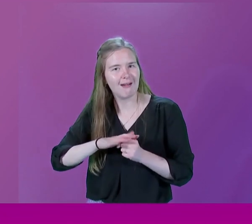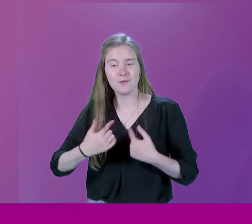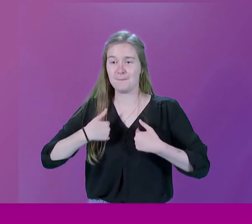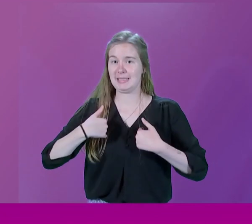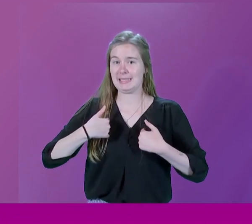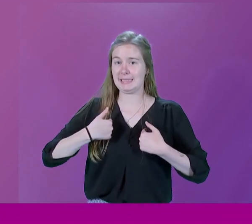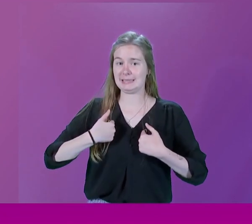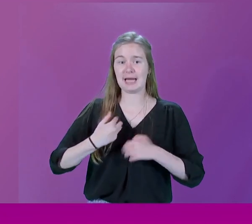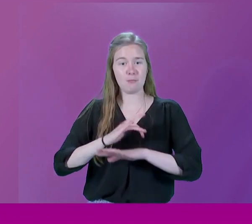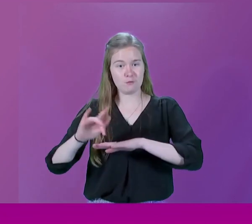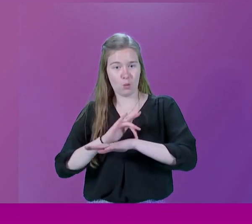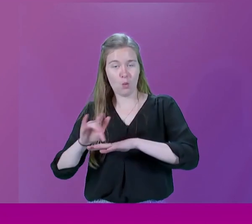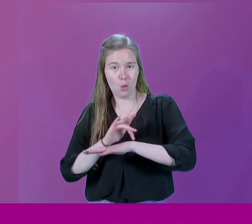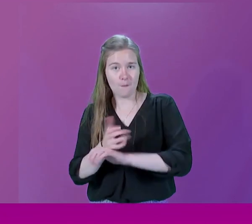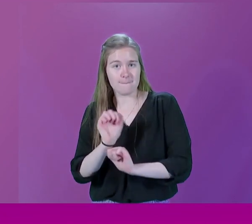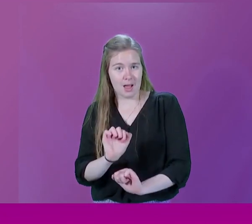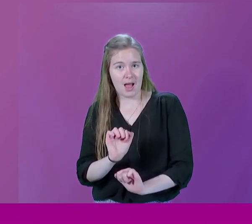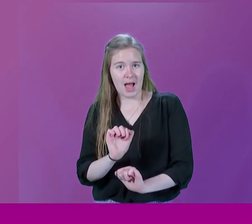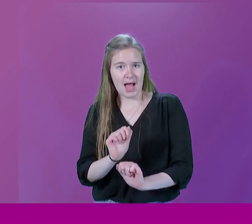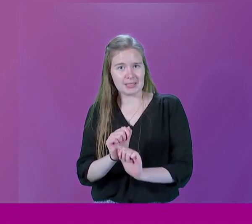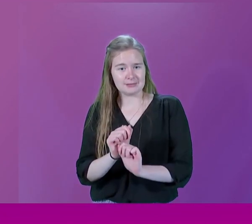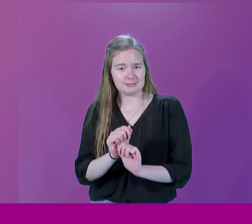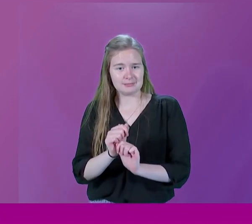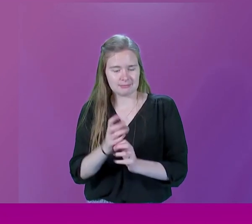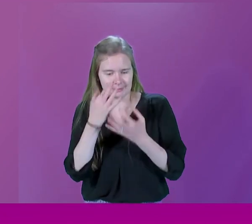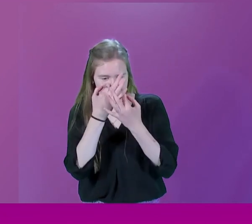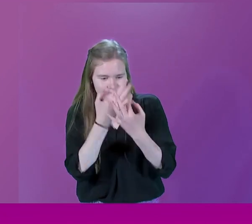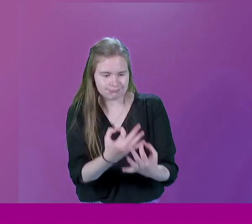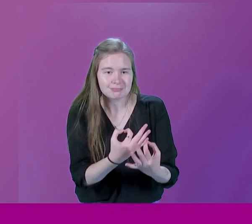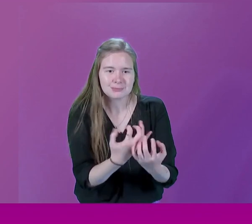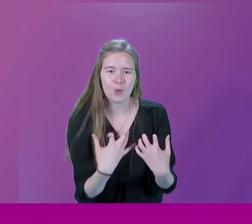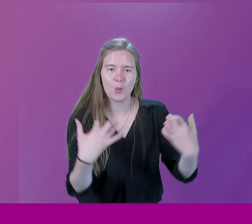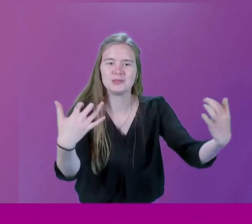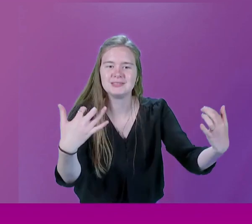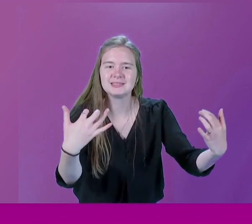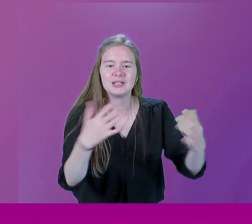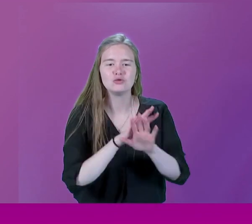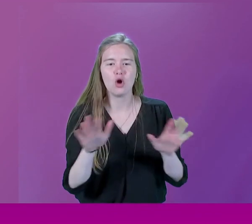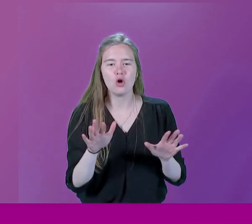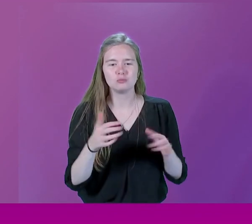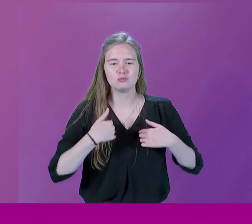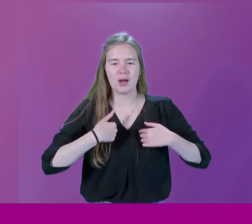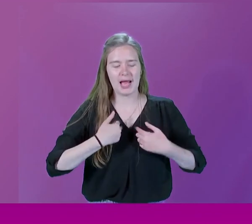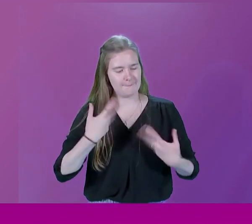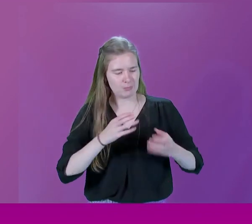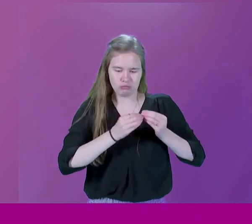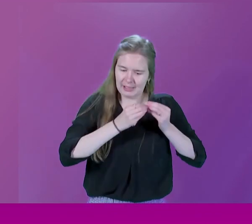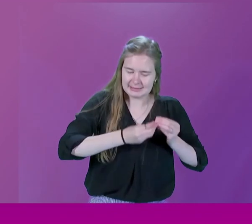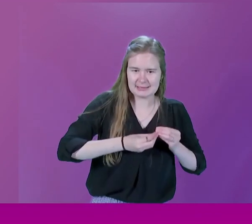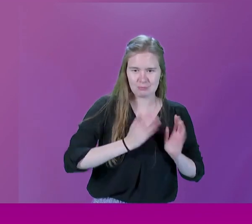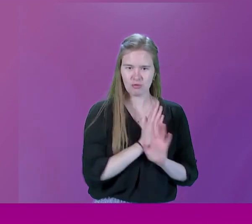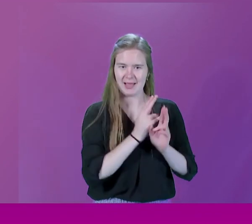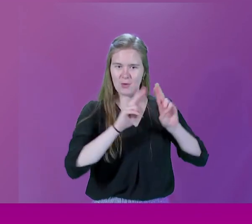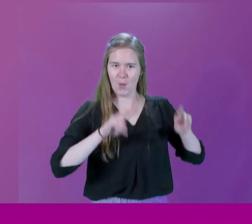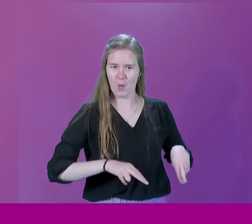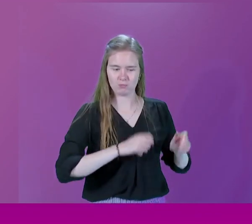for me as a performer, you know, I hone into my audience. It isn't just transferring what I've practiced in the privacy of